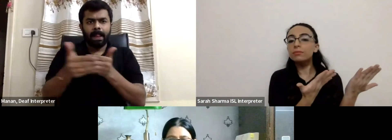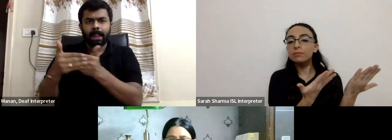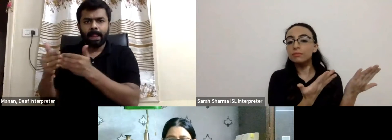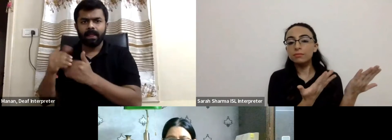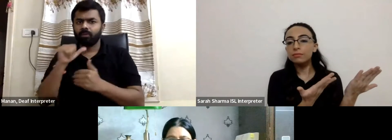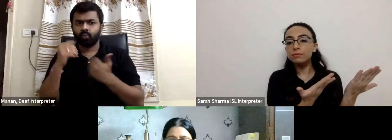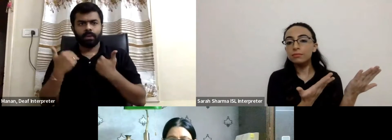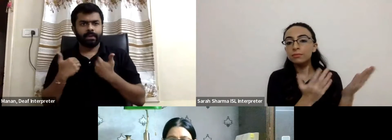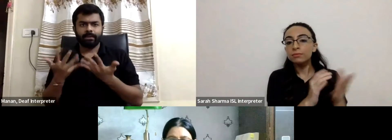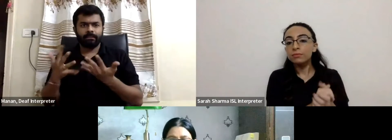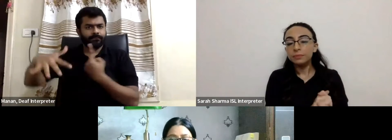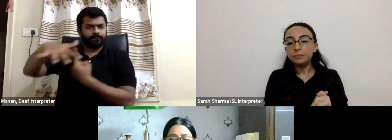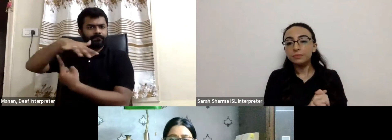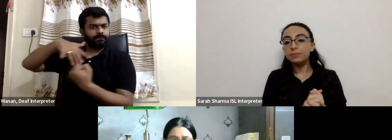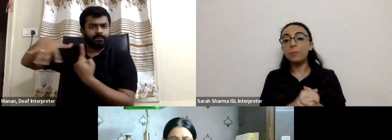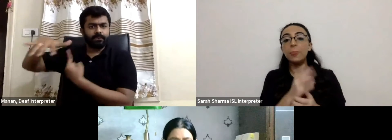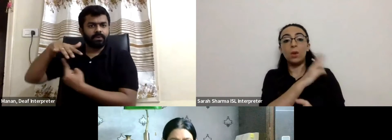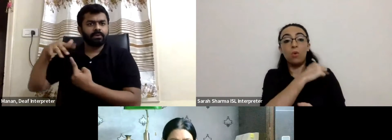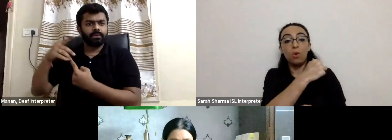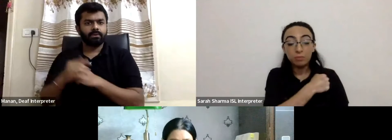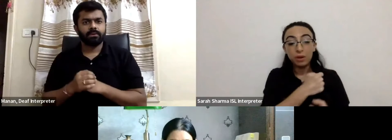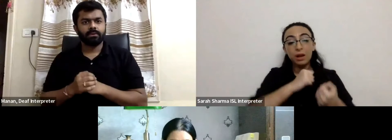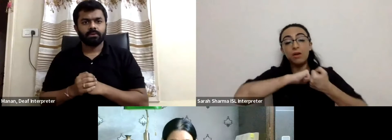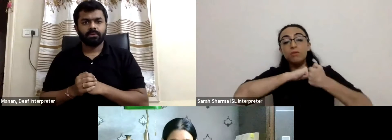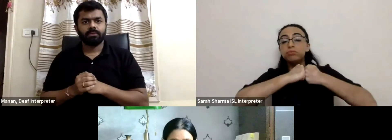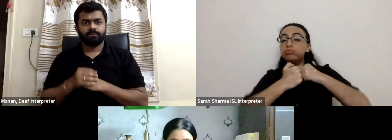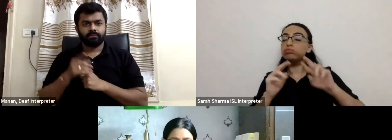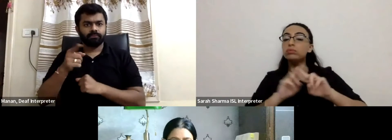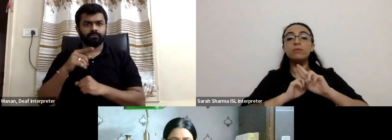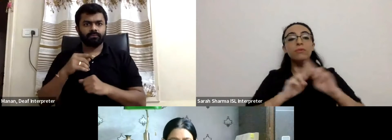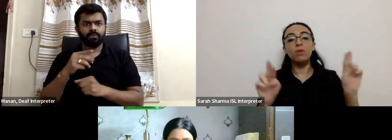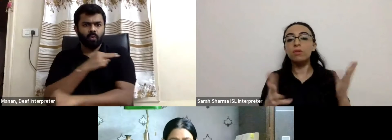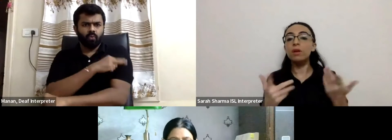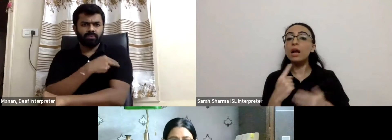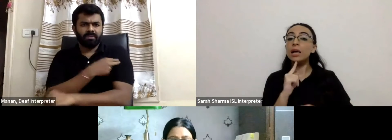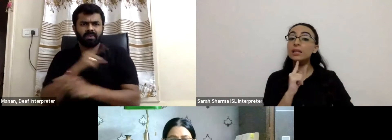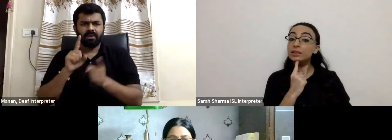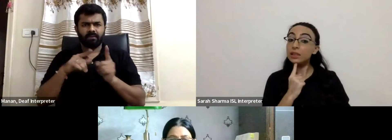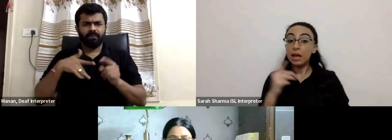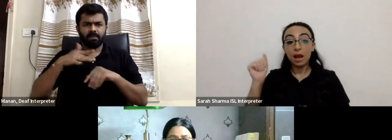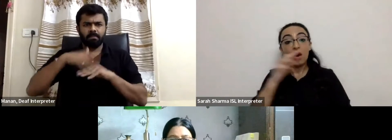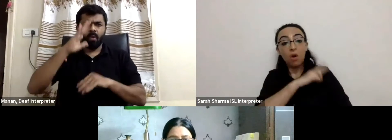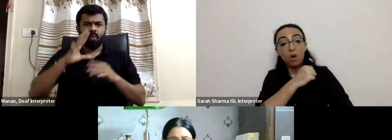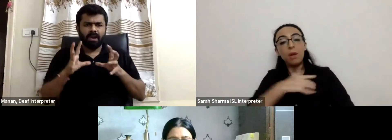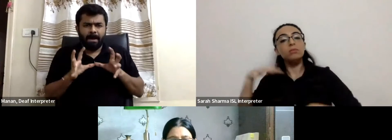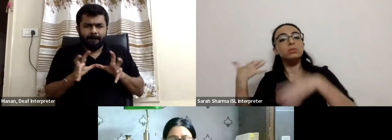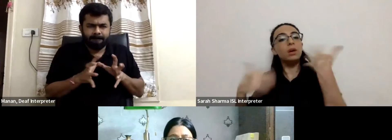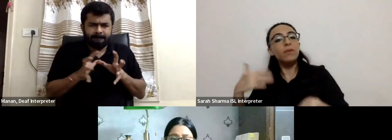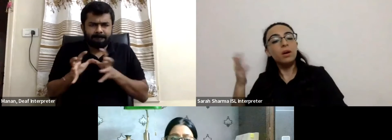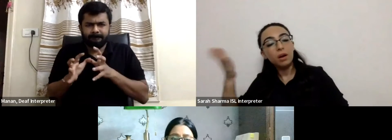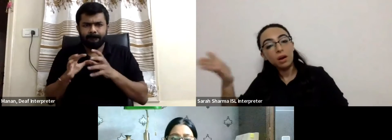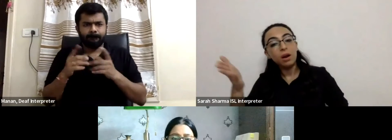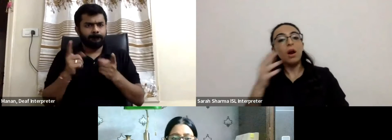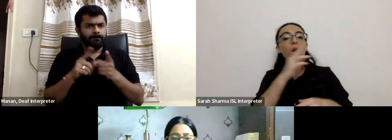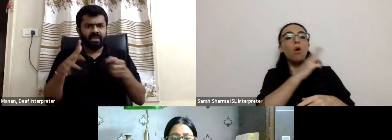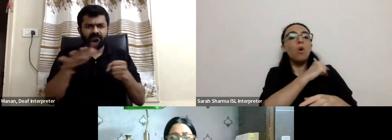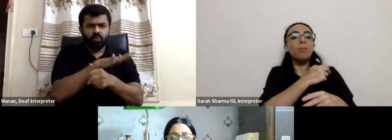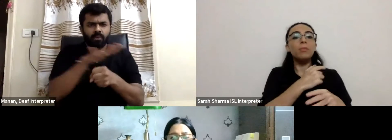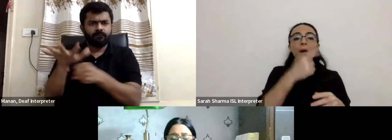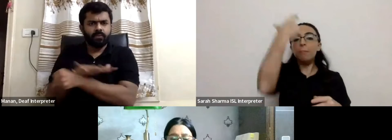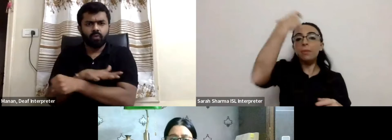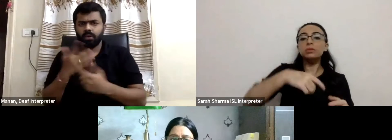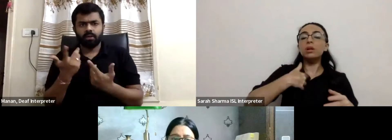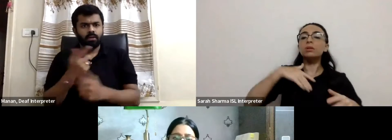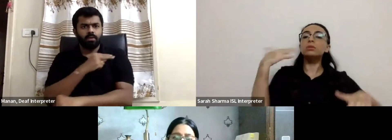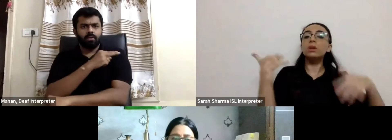hospitals the care for the critical was also suffering. And one person used to stand in queues